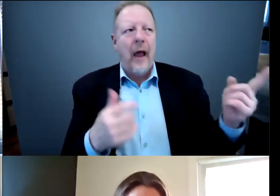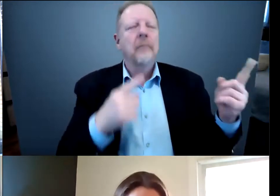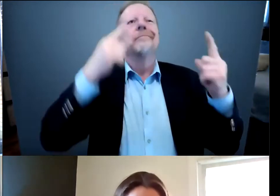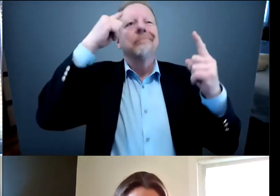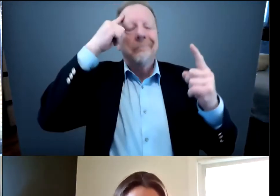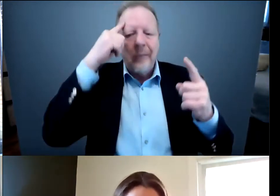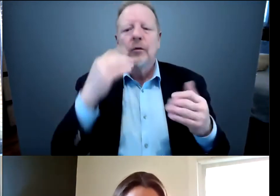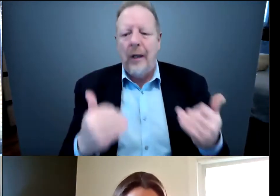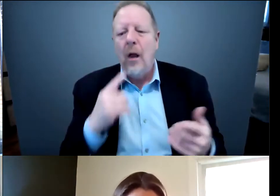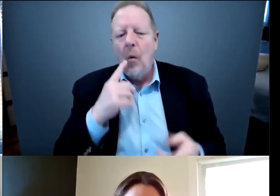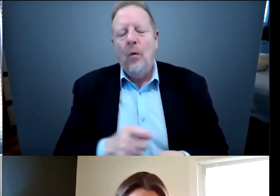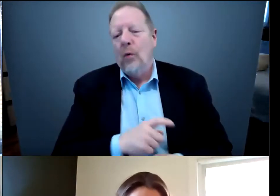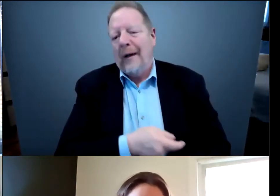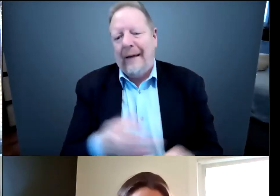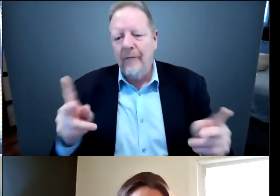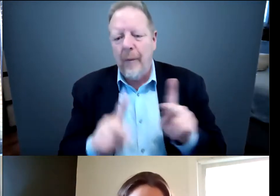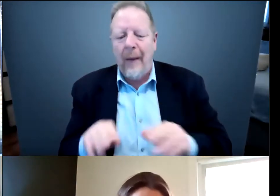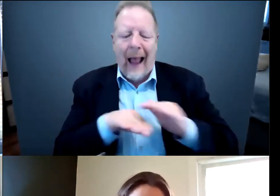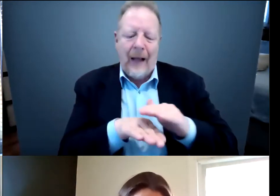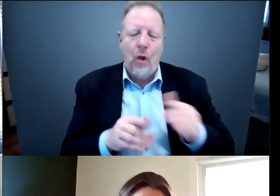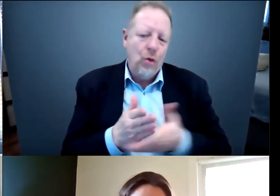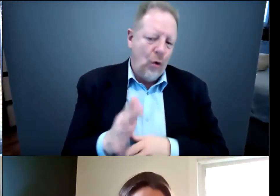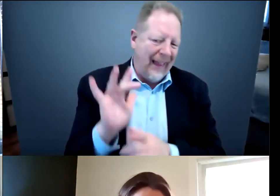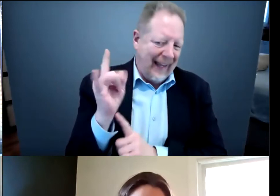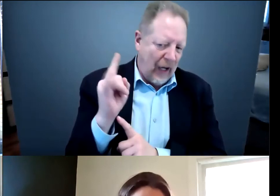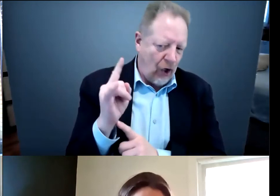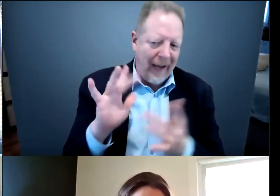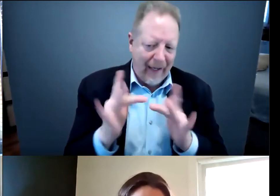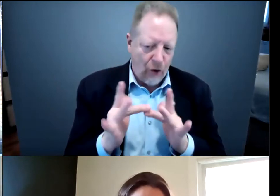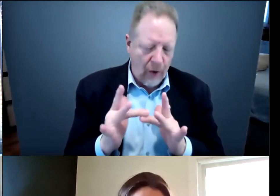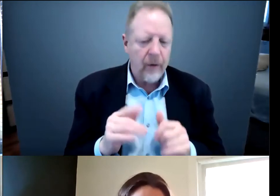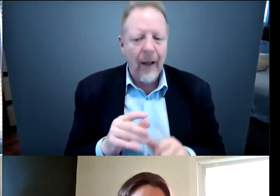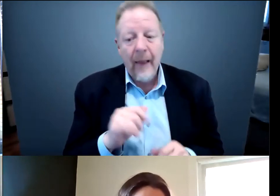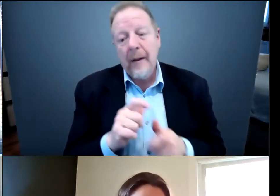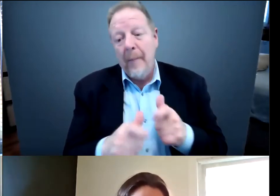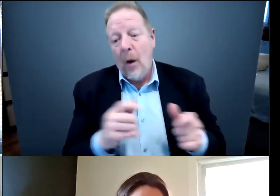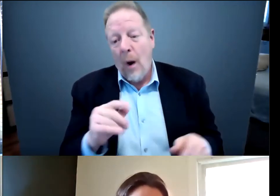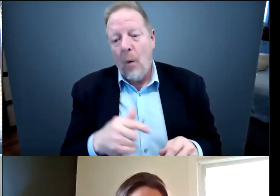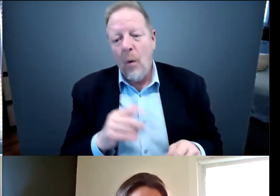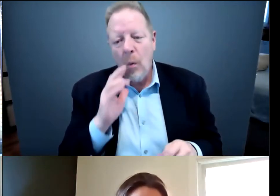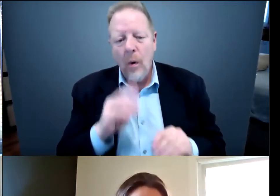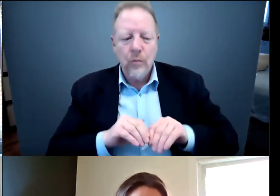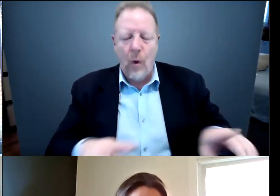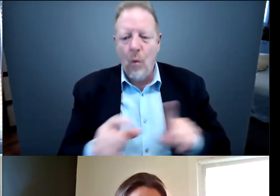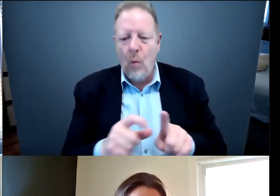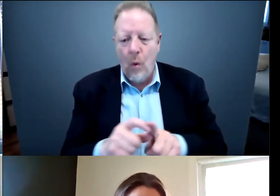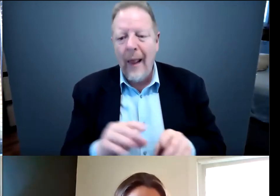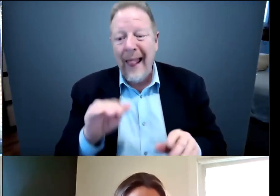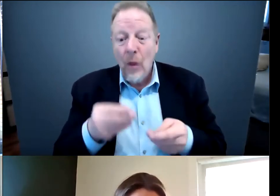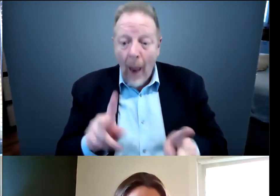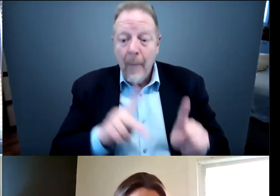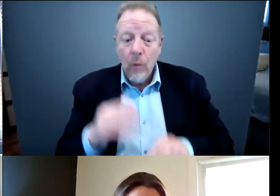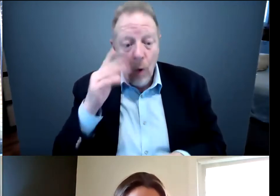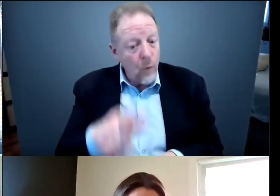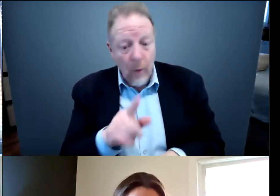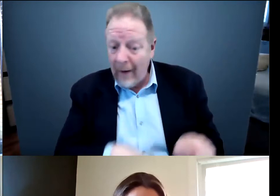can't connect like we all are doing now. So I think that's also a big way that we can help spread the word, is helping get people